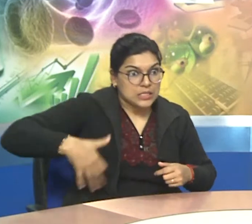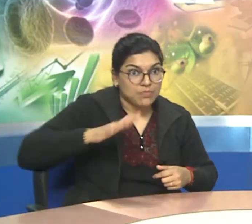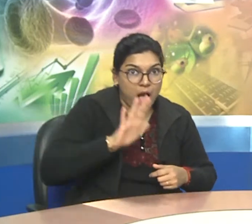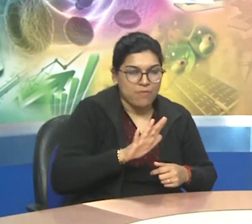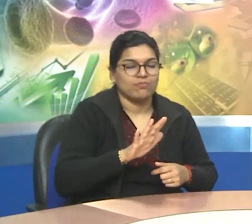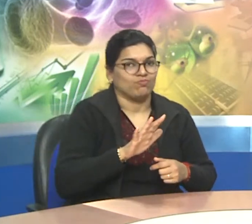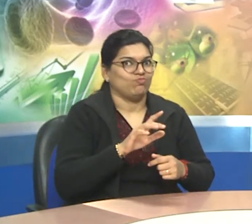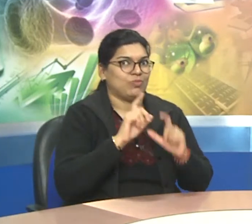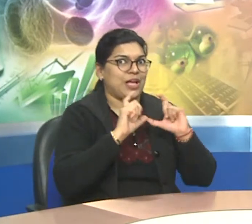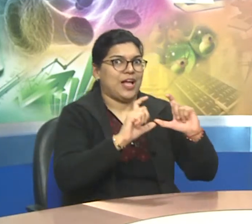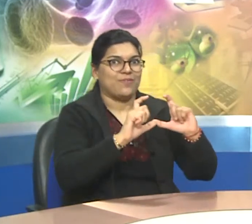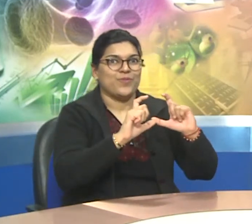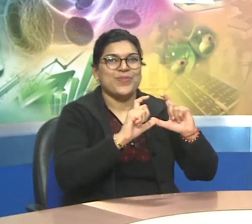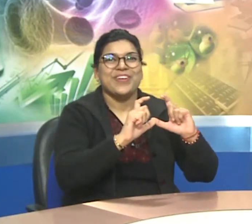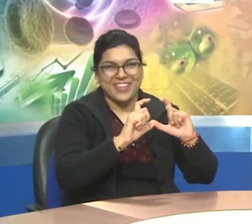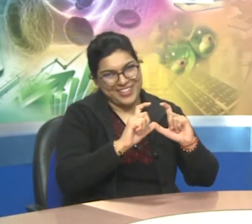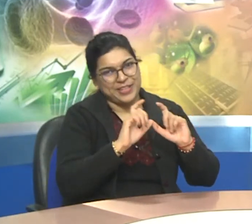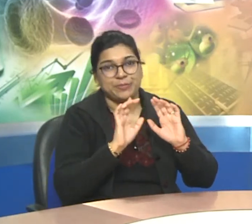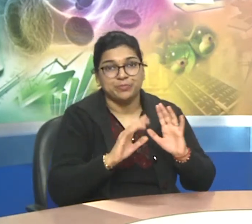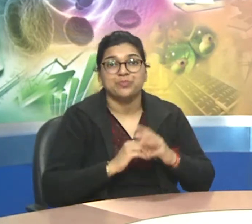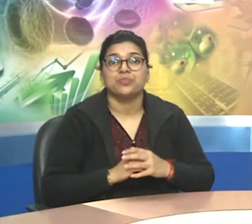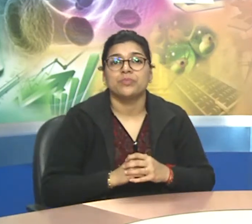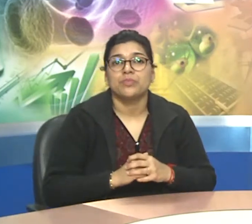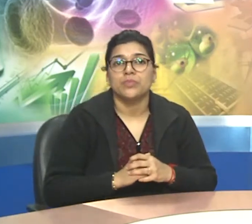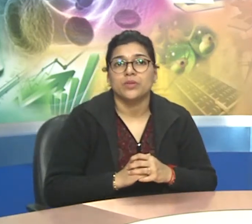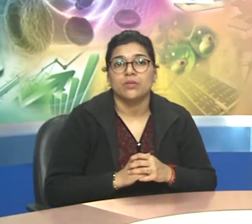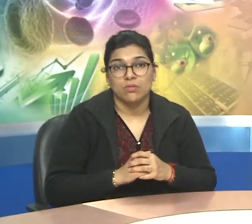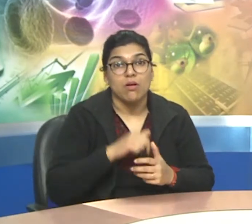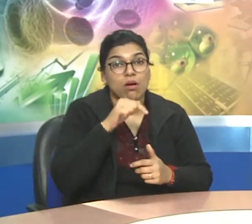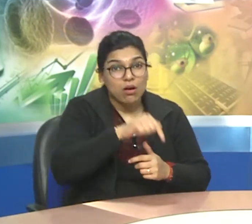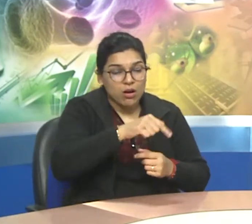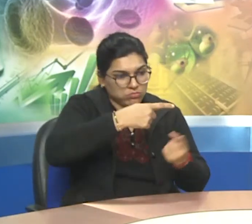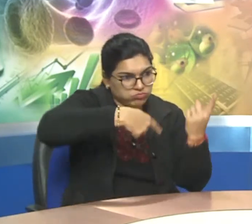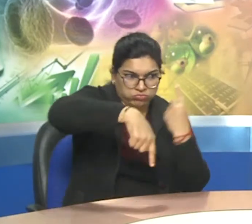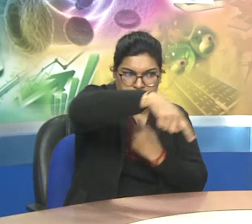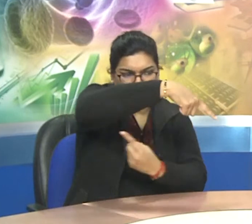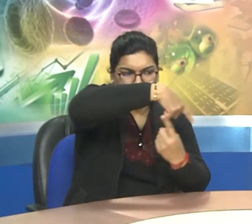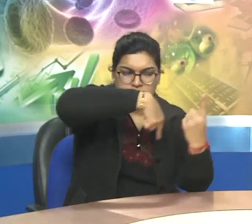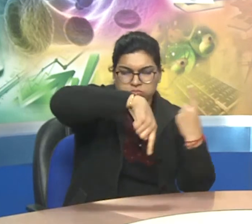costly. It is expensive. Aluminium is worth recycling because